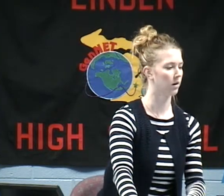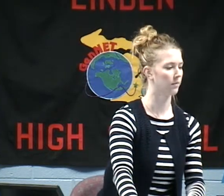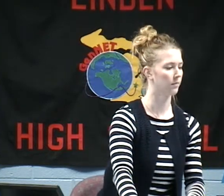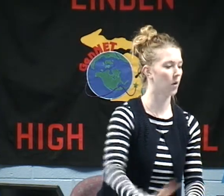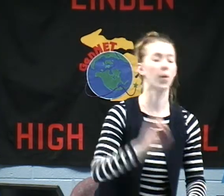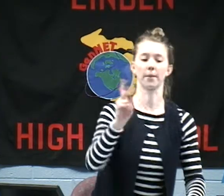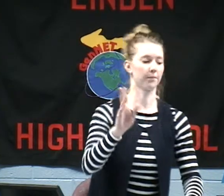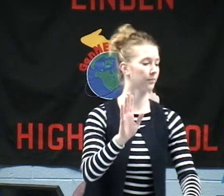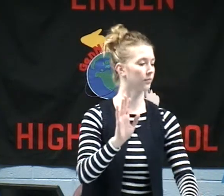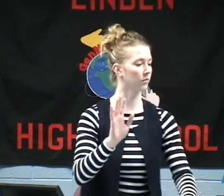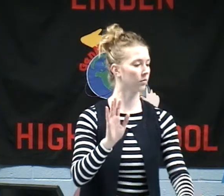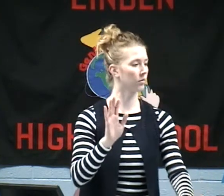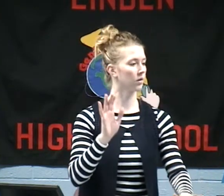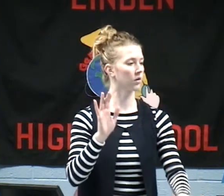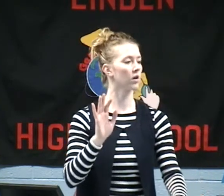Um,